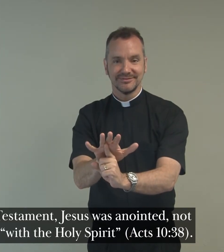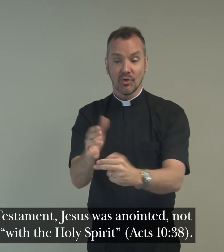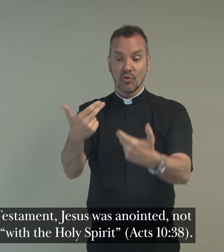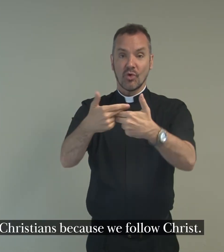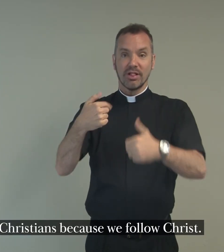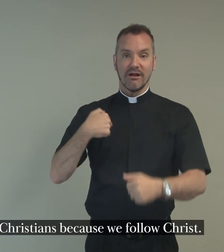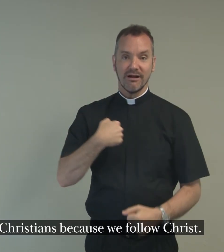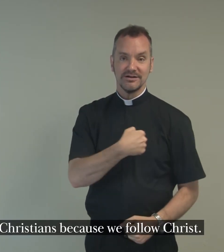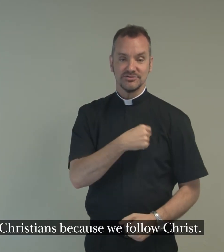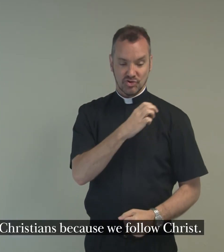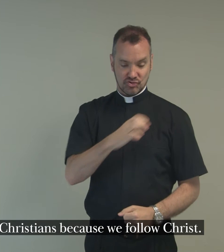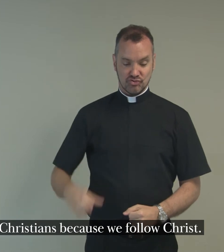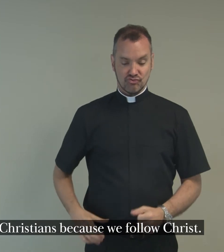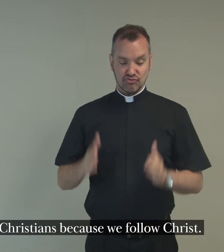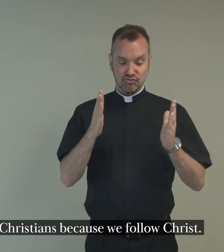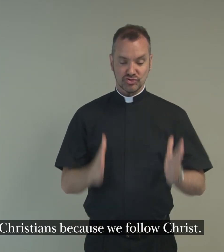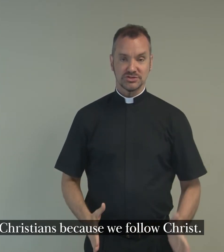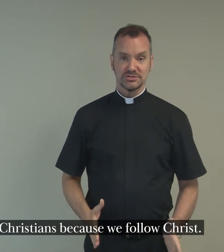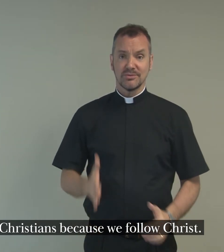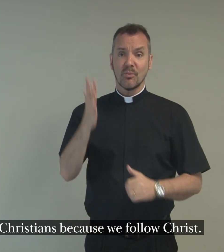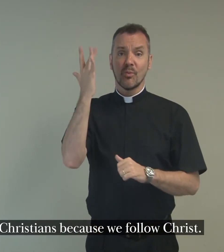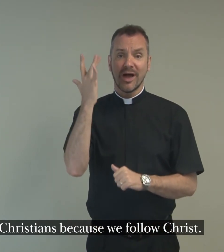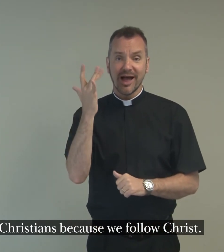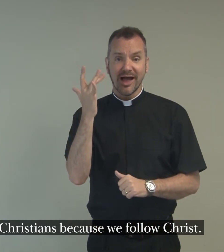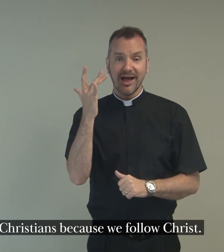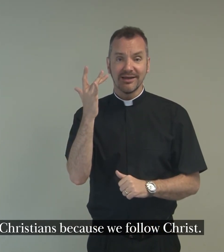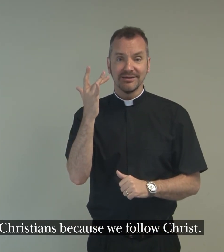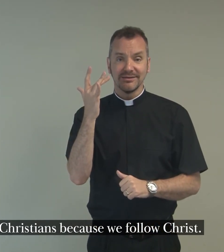In are called Christians because we follow Christ.